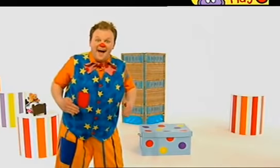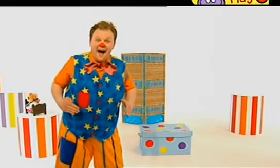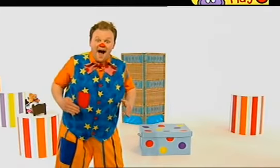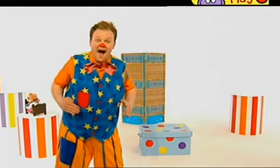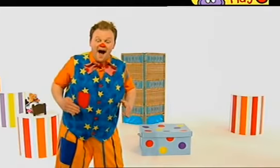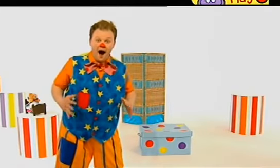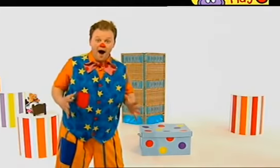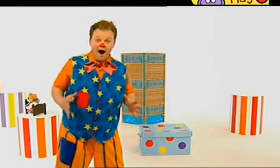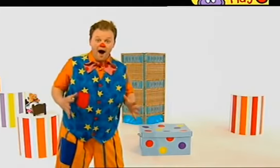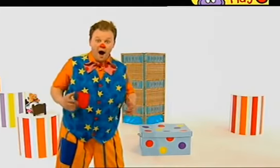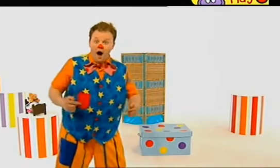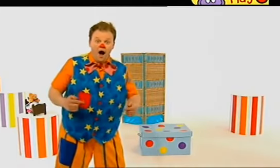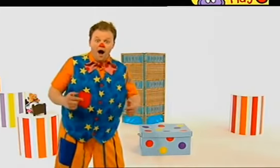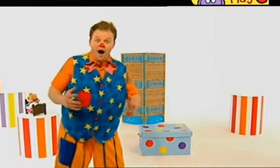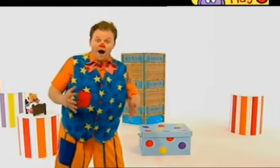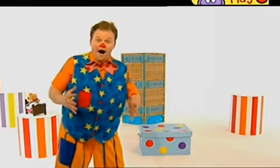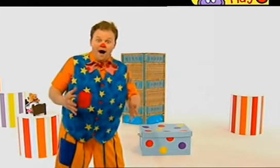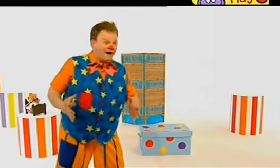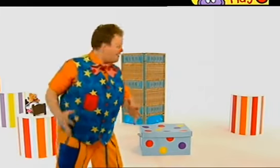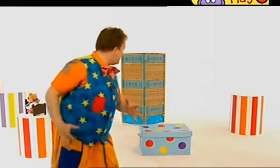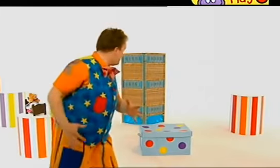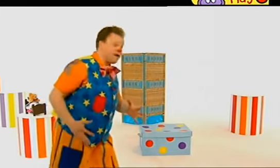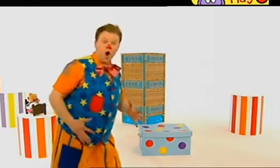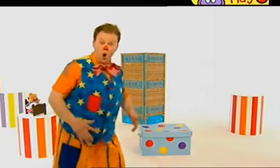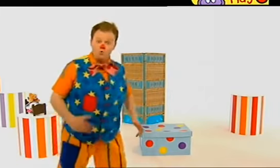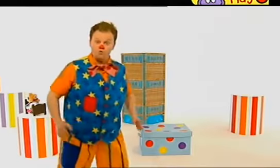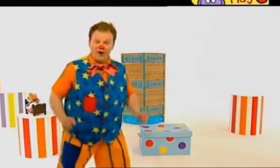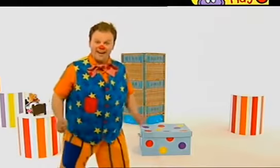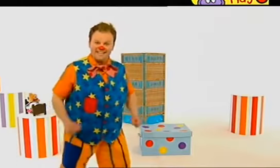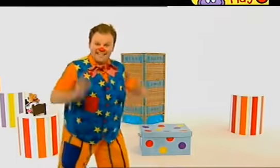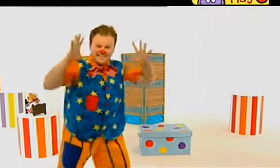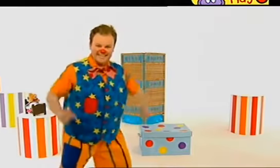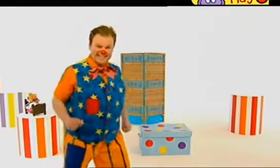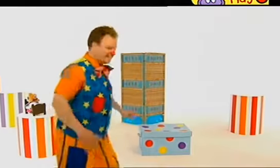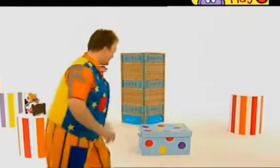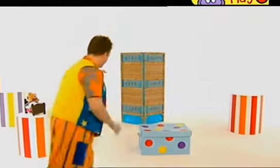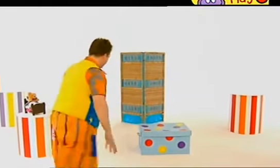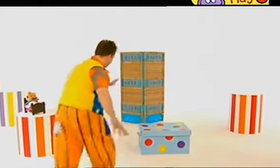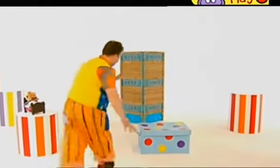of clothes for you. Take a look. All right.